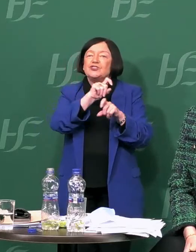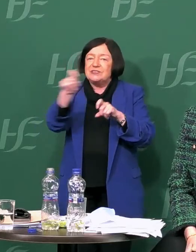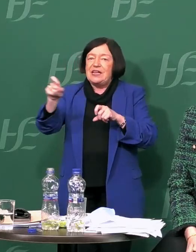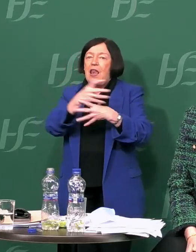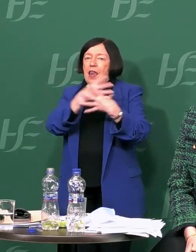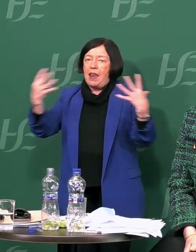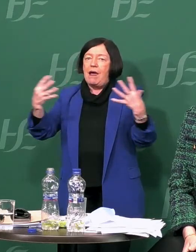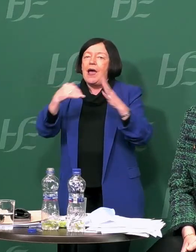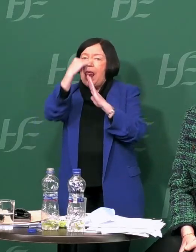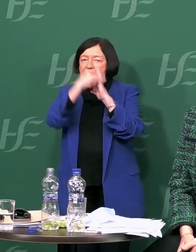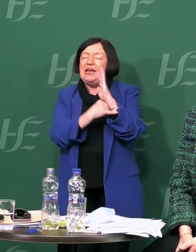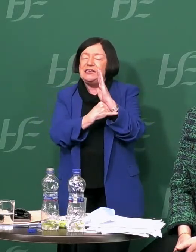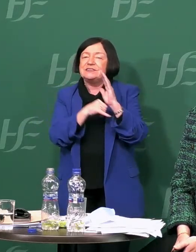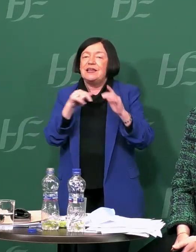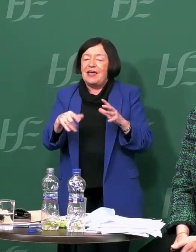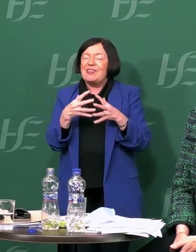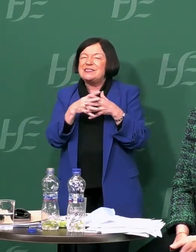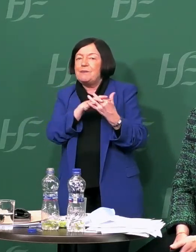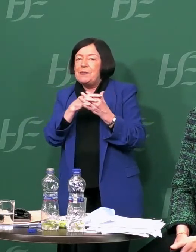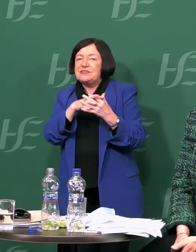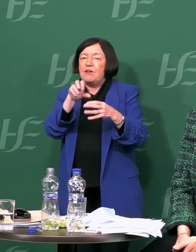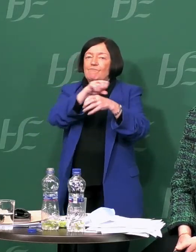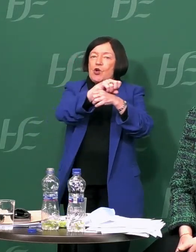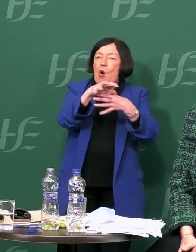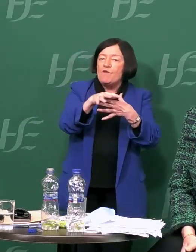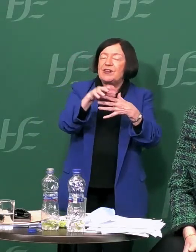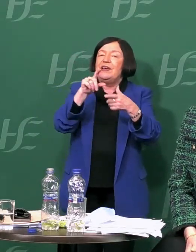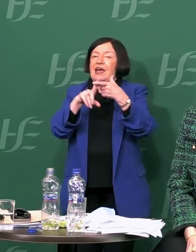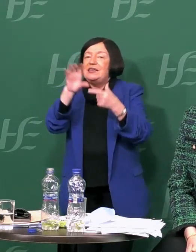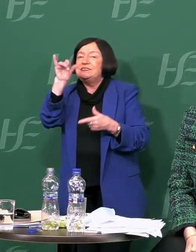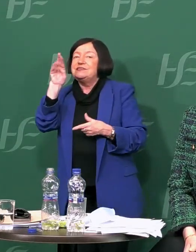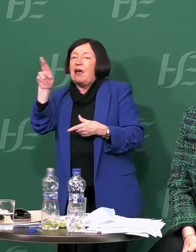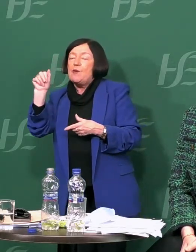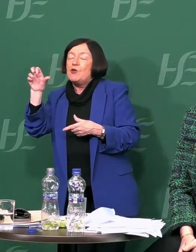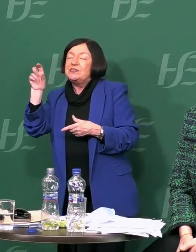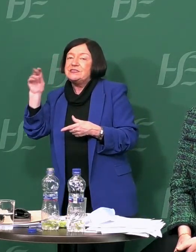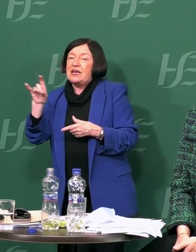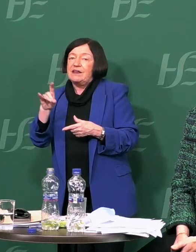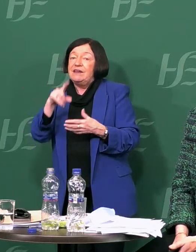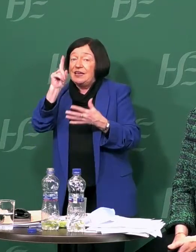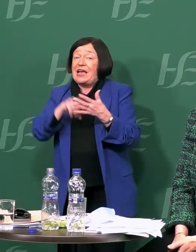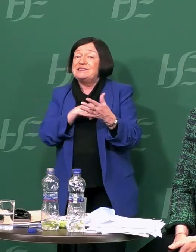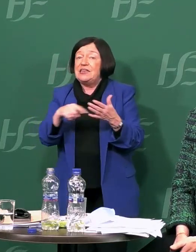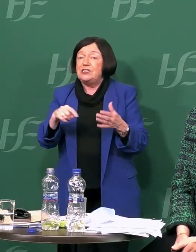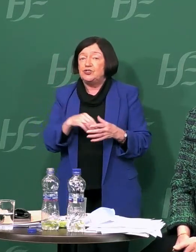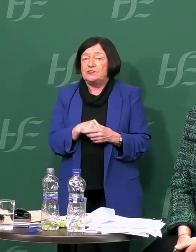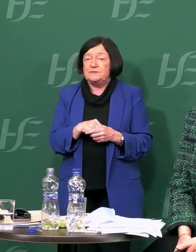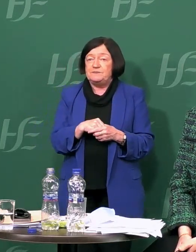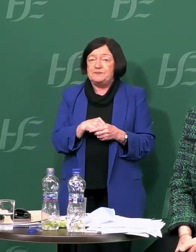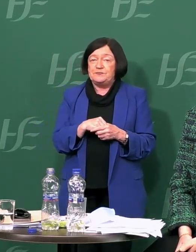list. And that is a mix of COVID and cyber attack cancellations.